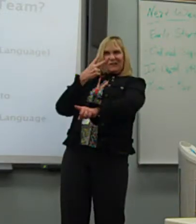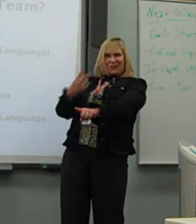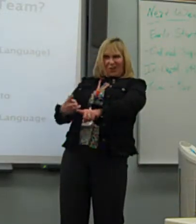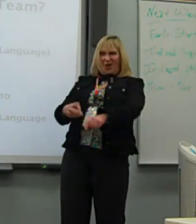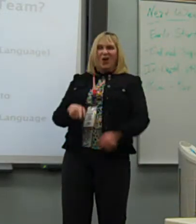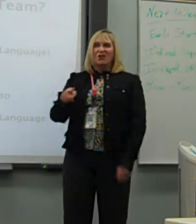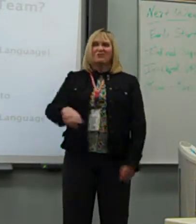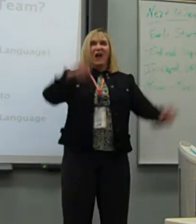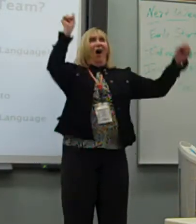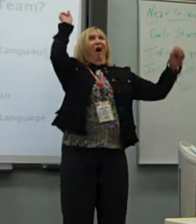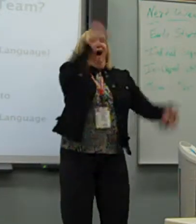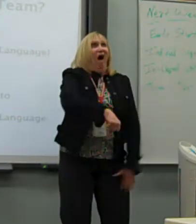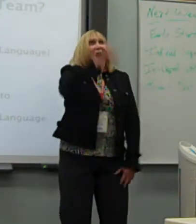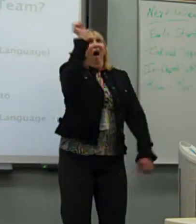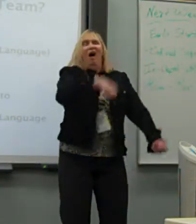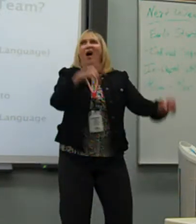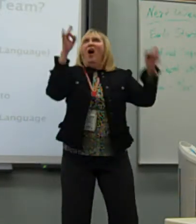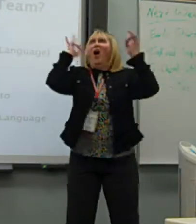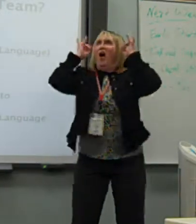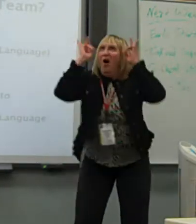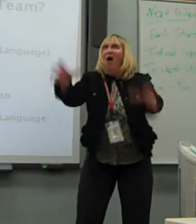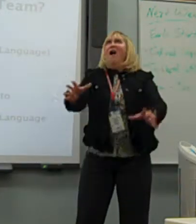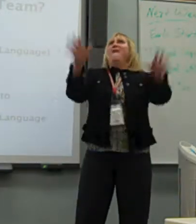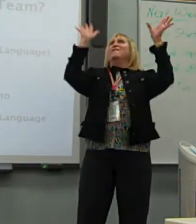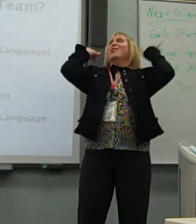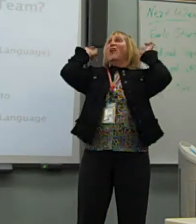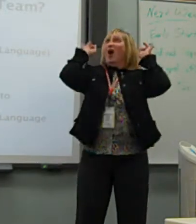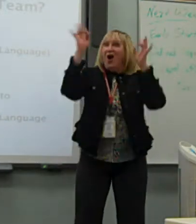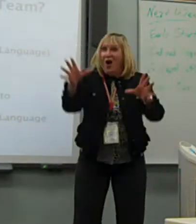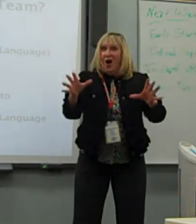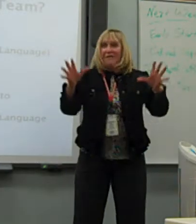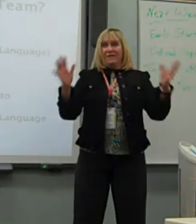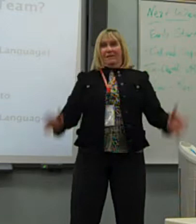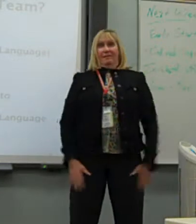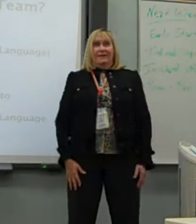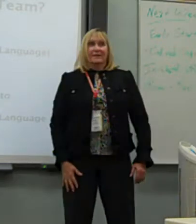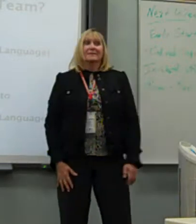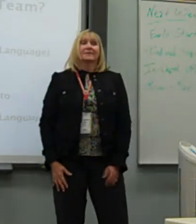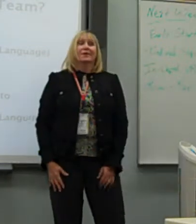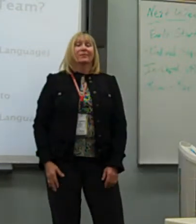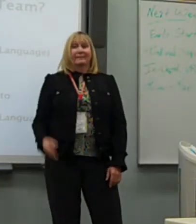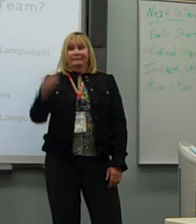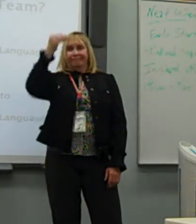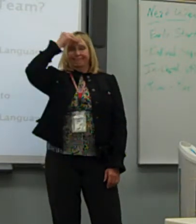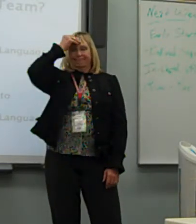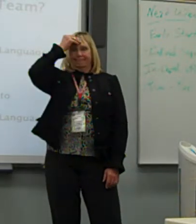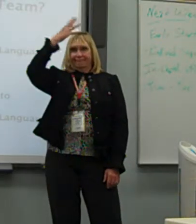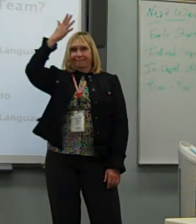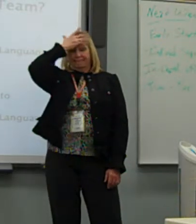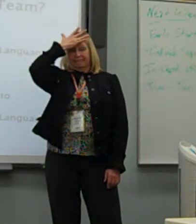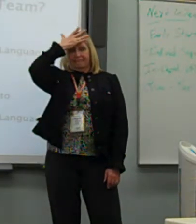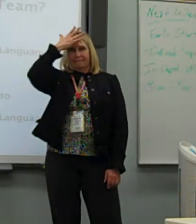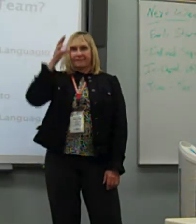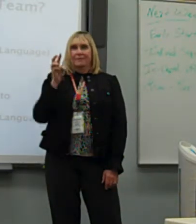more specific, because I had saw her, and I let her know I saw her, and she's like, oh yeah, it's awful.